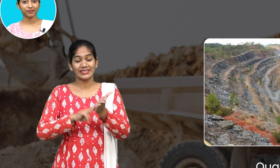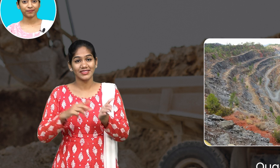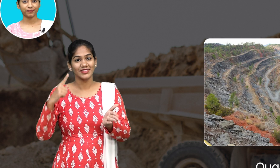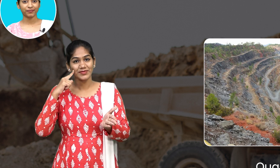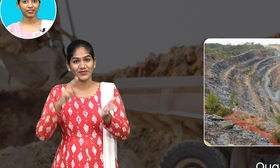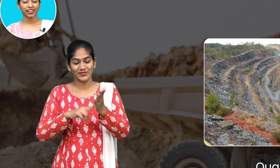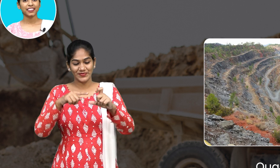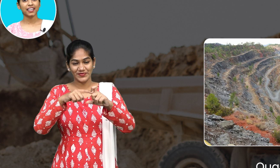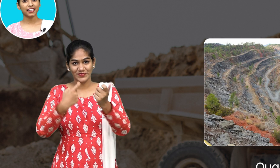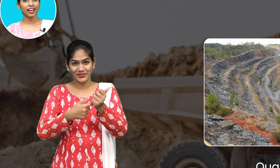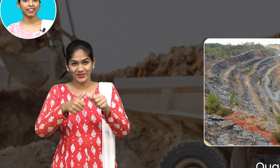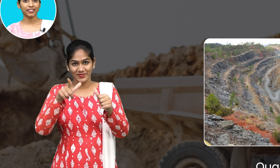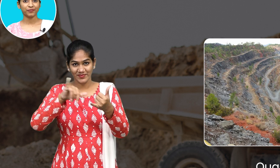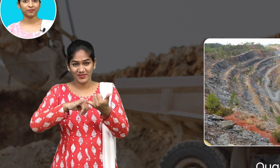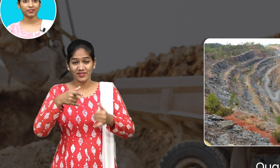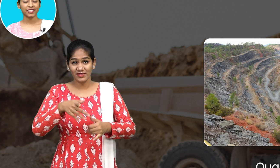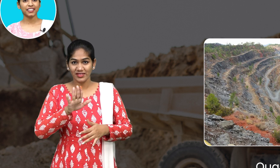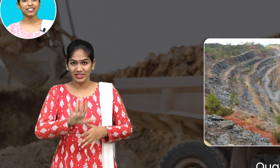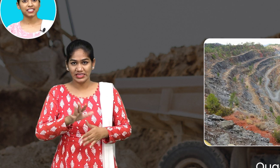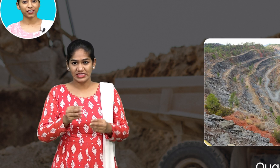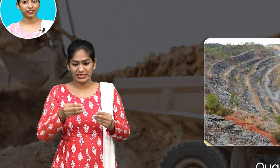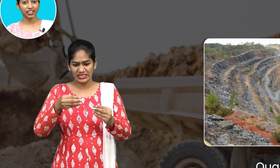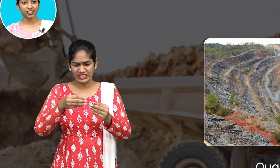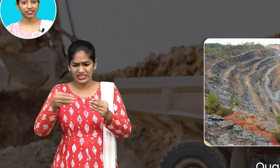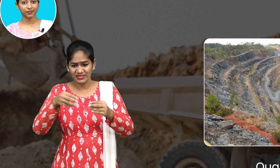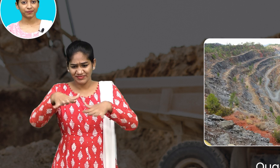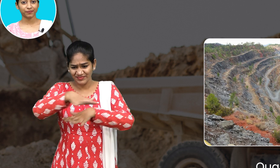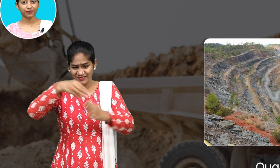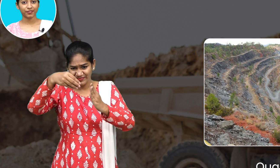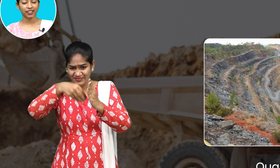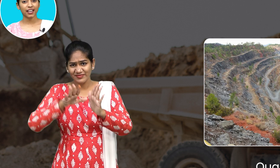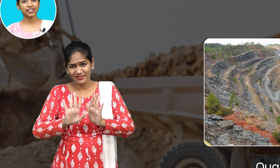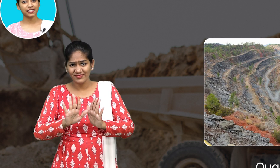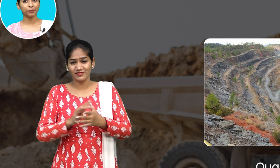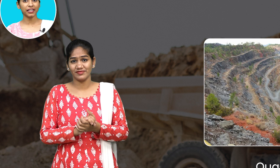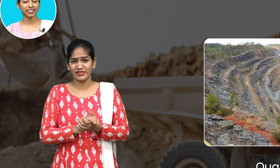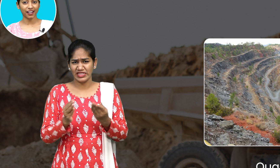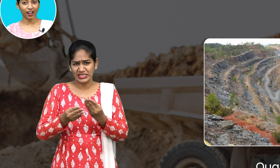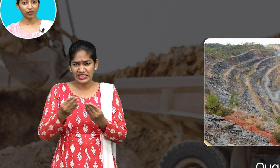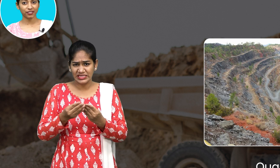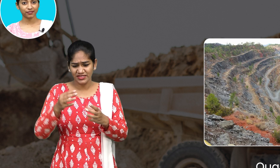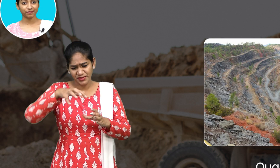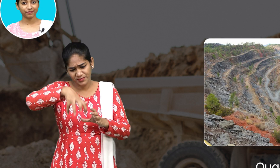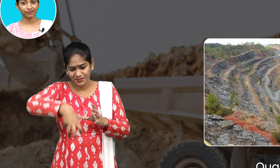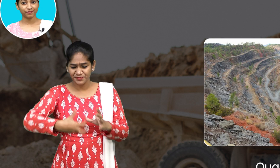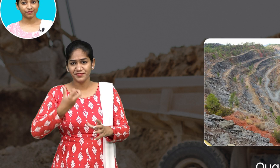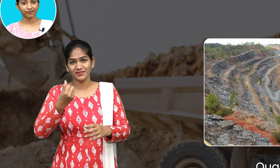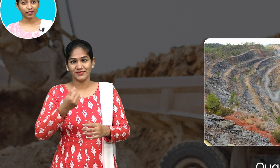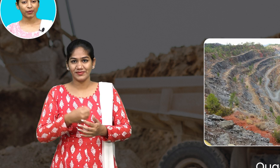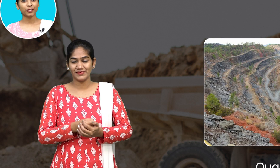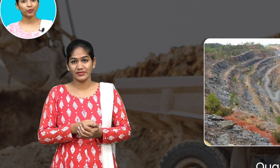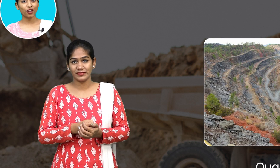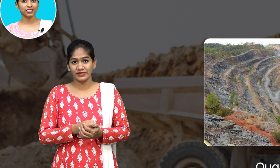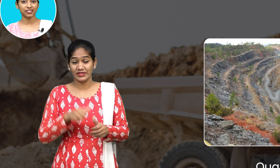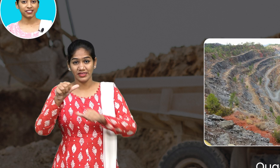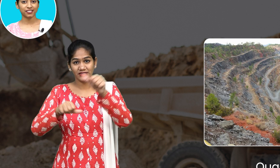Minerals that lie near the surface are simply dug out